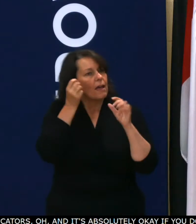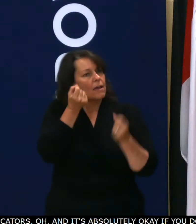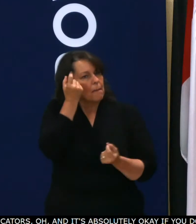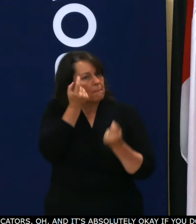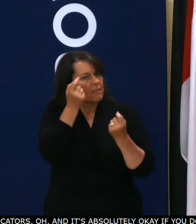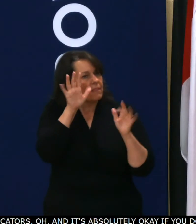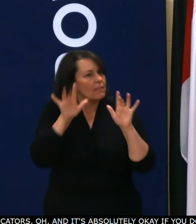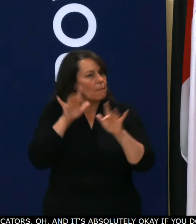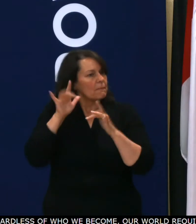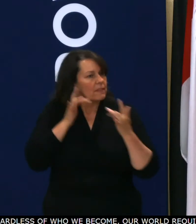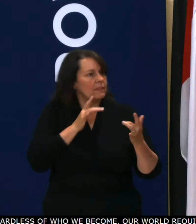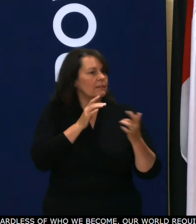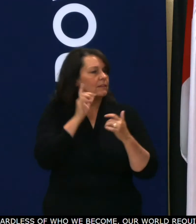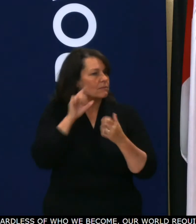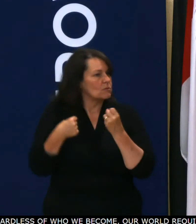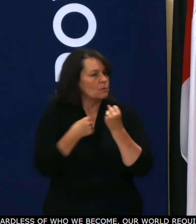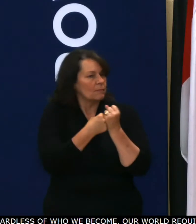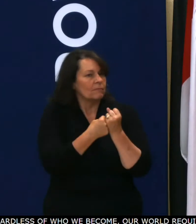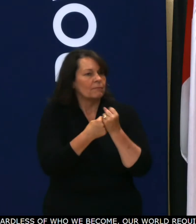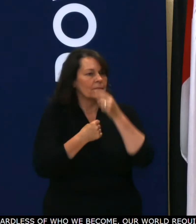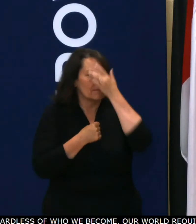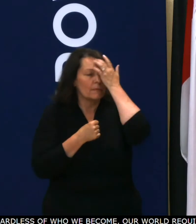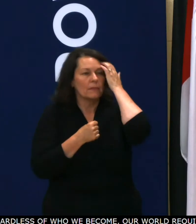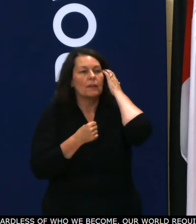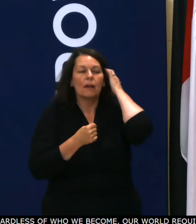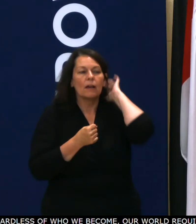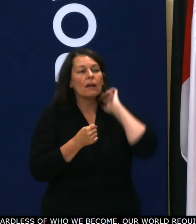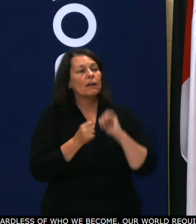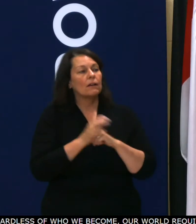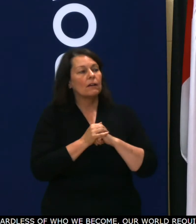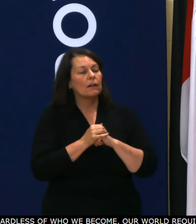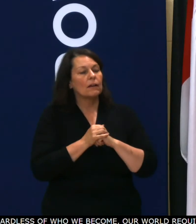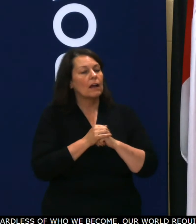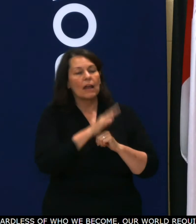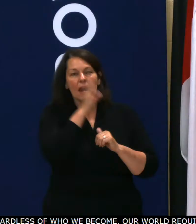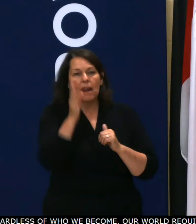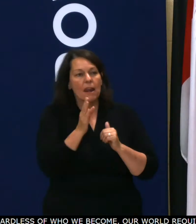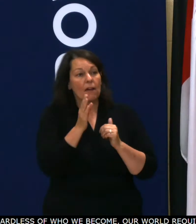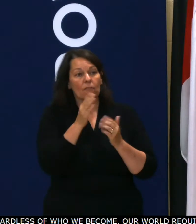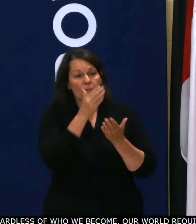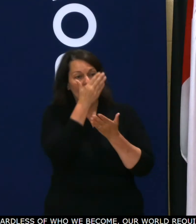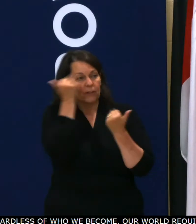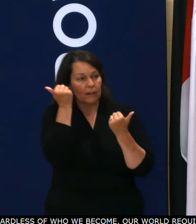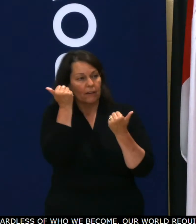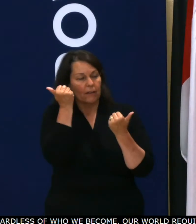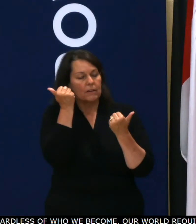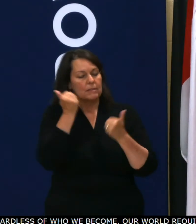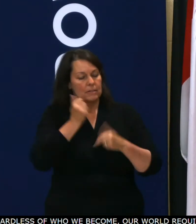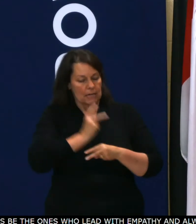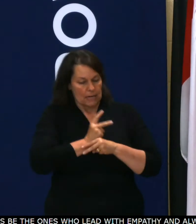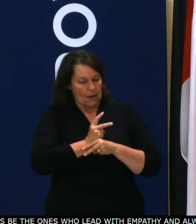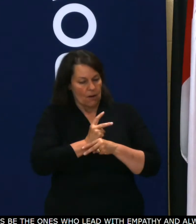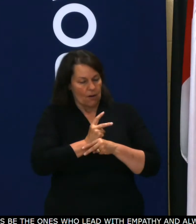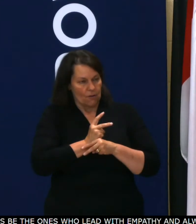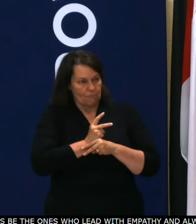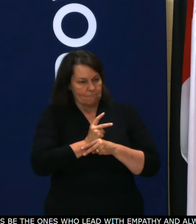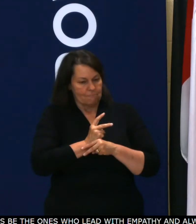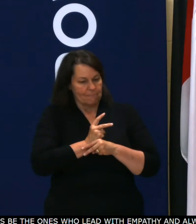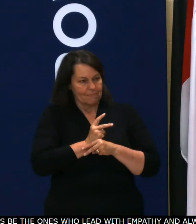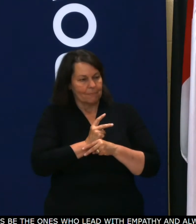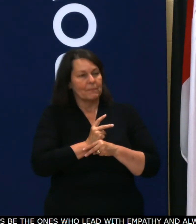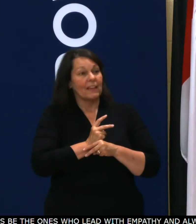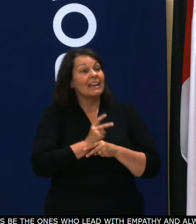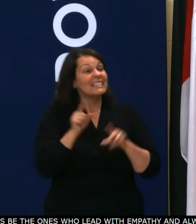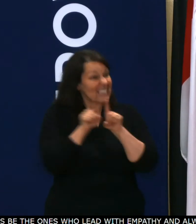cannot speak for themselves. And through it all, let's never forget to take care of ourselves. Even on the airplane,